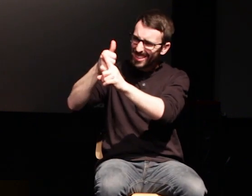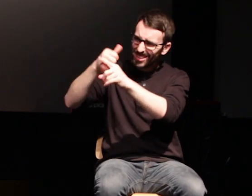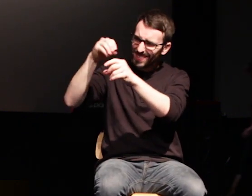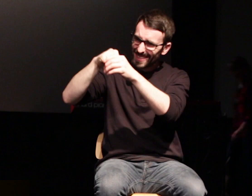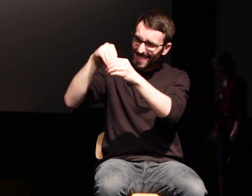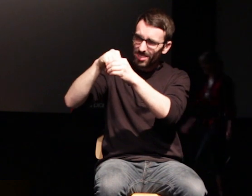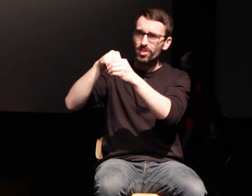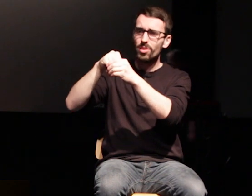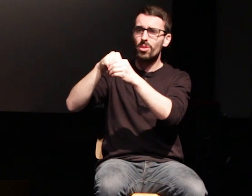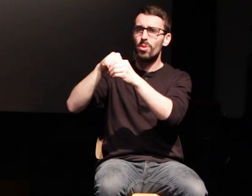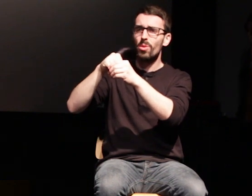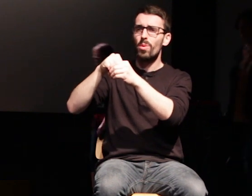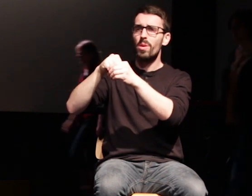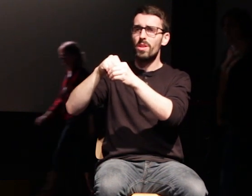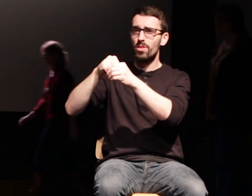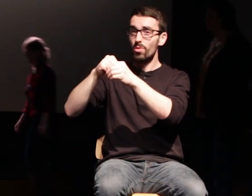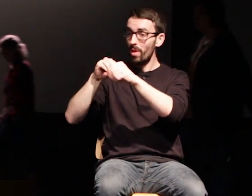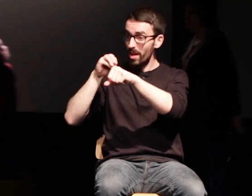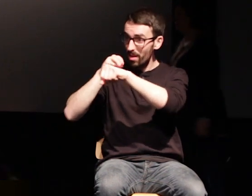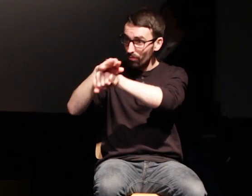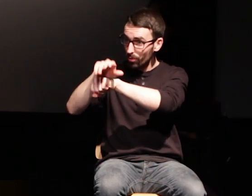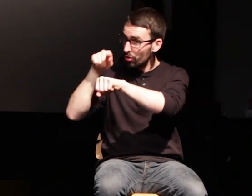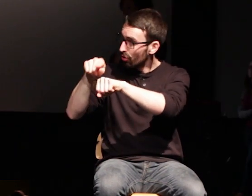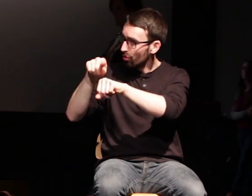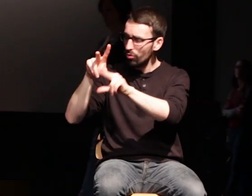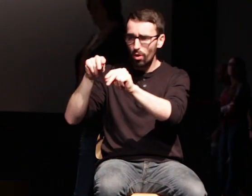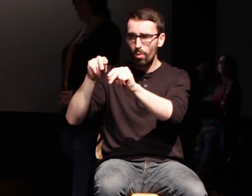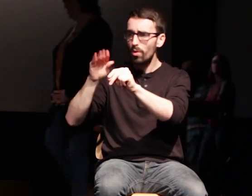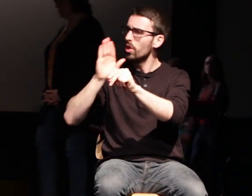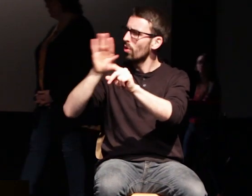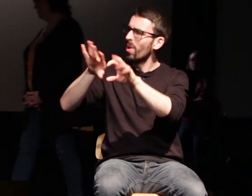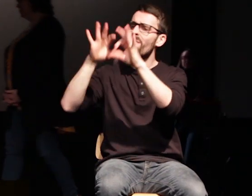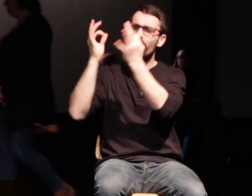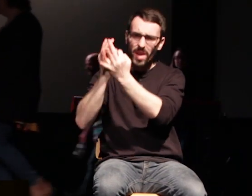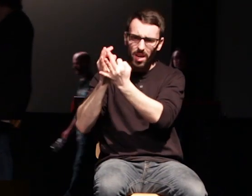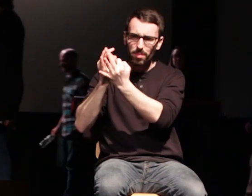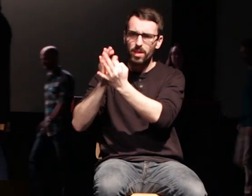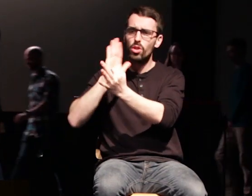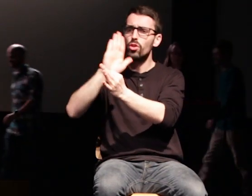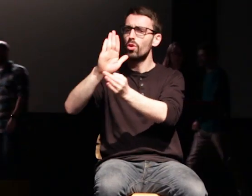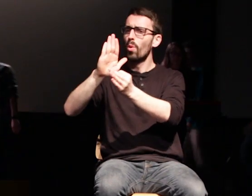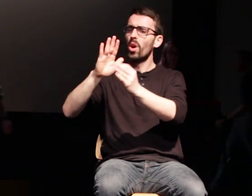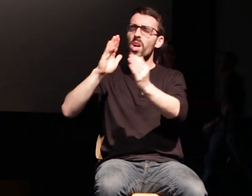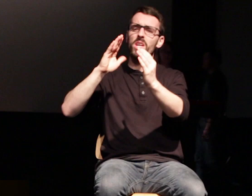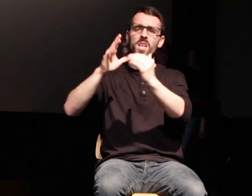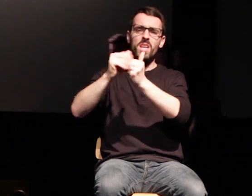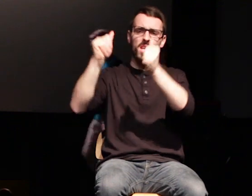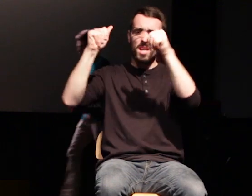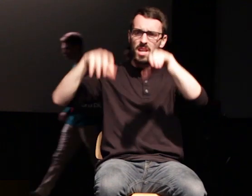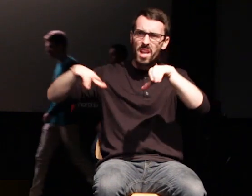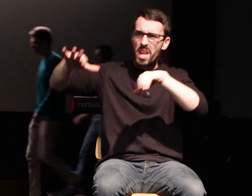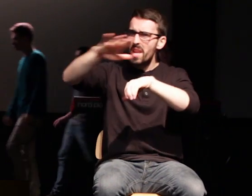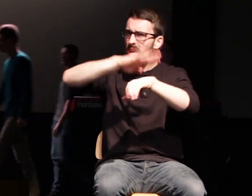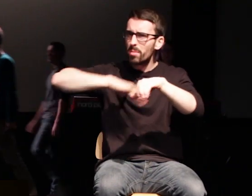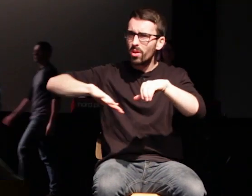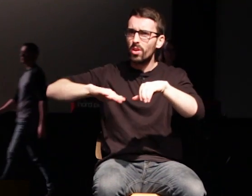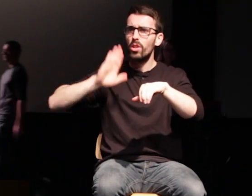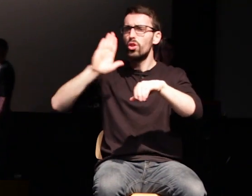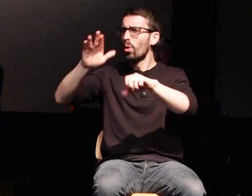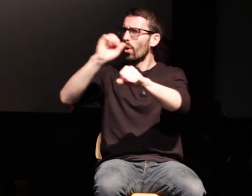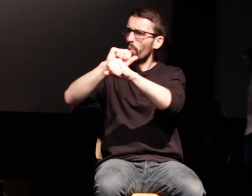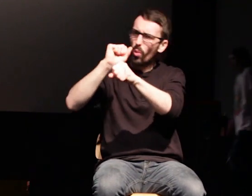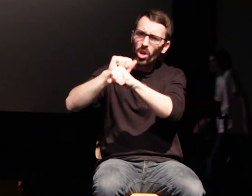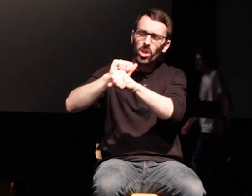that will bear won't just affect you. It'll affect your whole family. It'll affect your whole street and your whole school and your whole workplace, your whole retirement community.